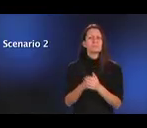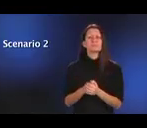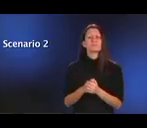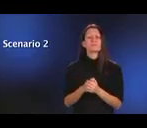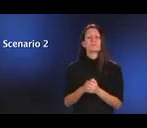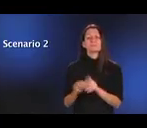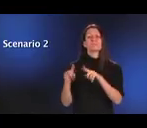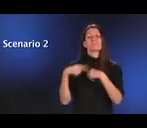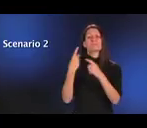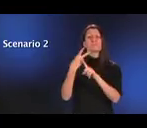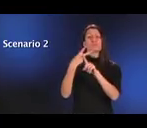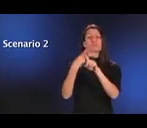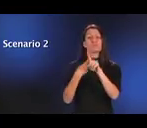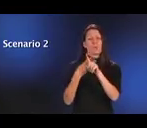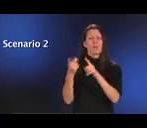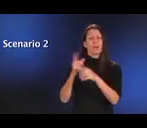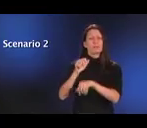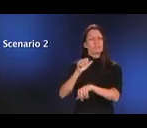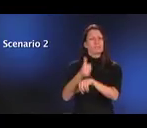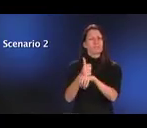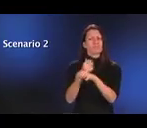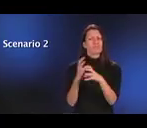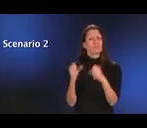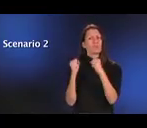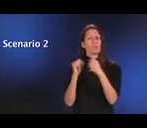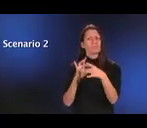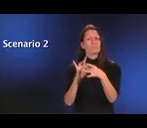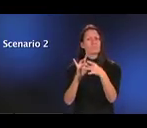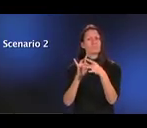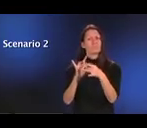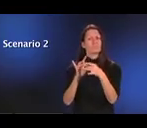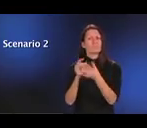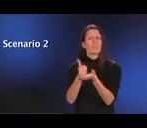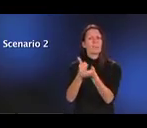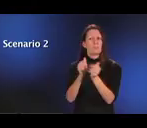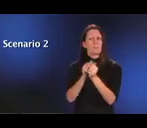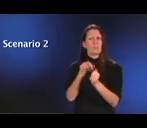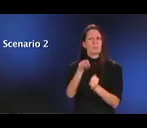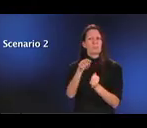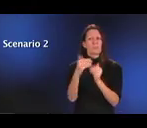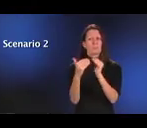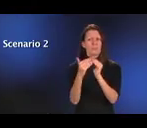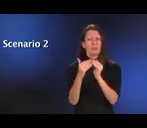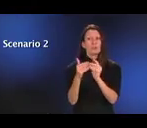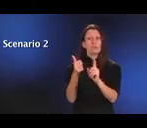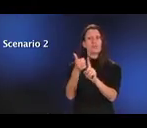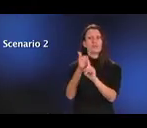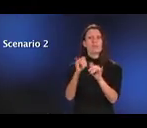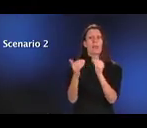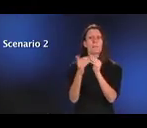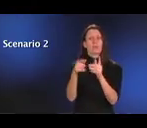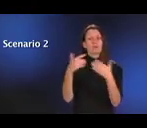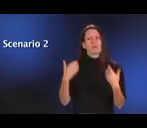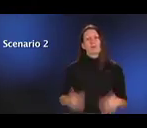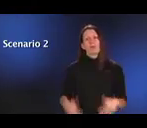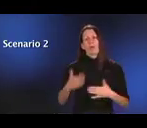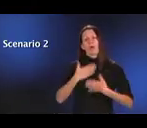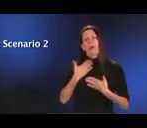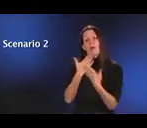Over the past 2 months, he's developed a strong therapeutic relationship with a peer. That peer is deeply